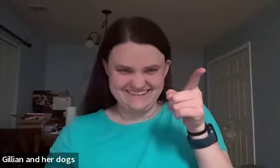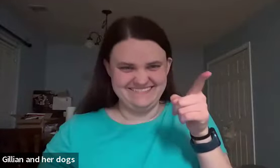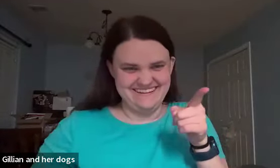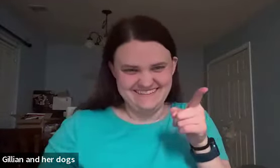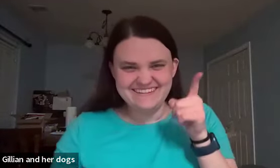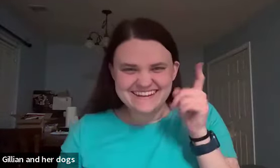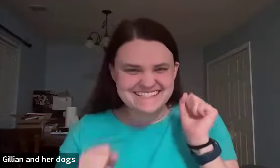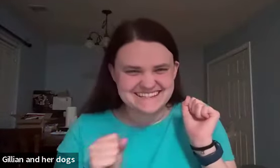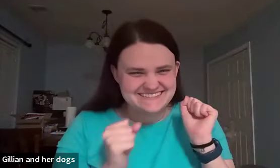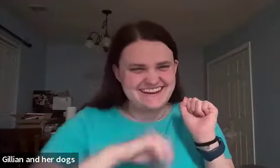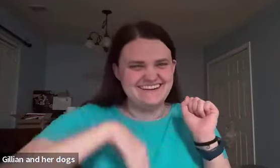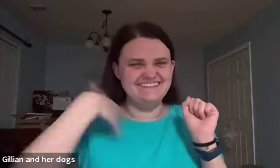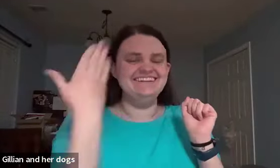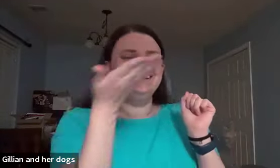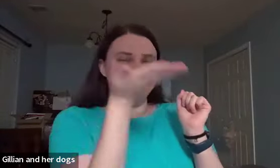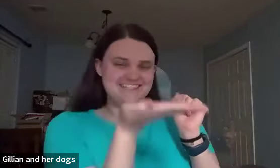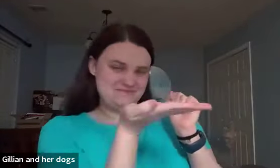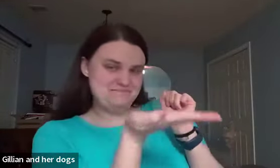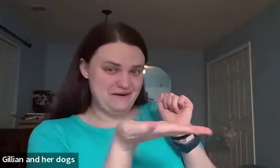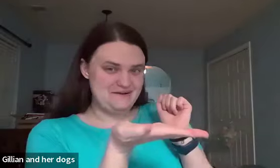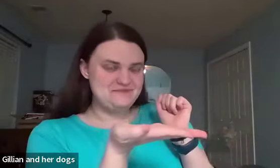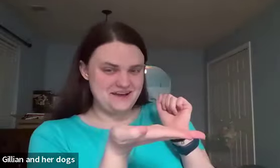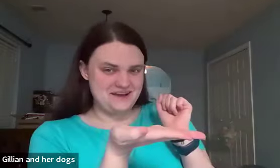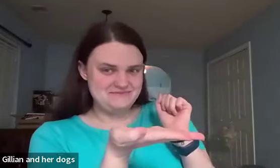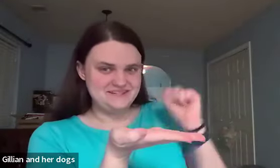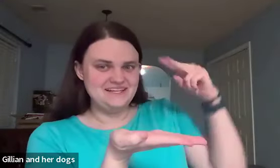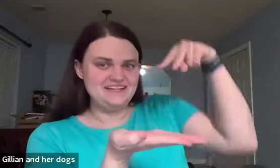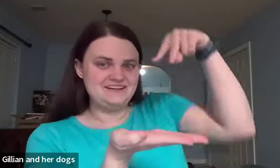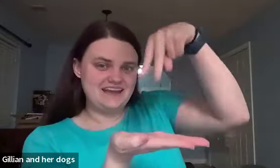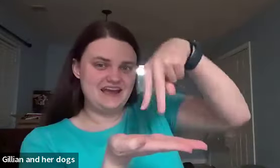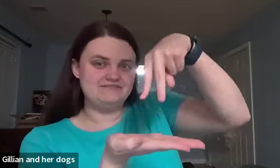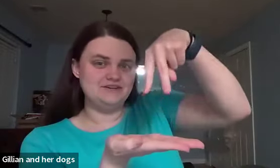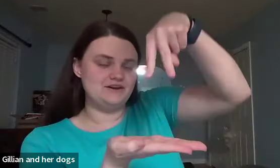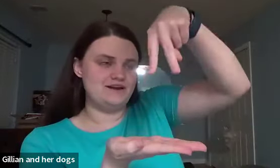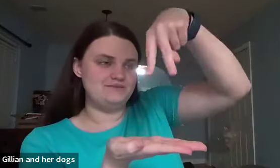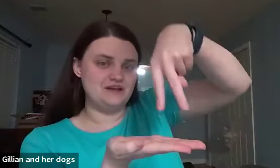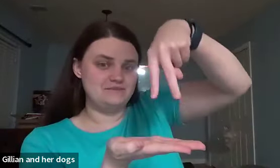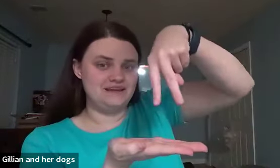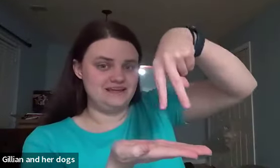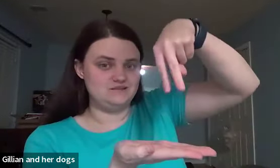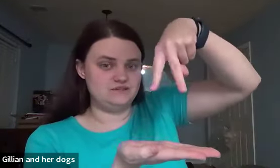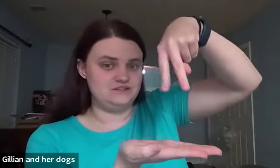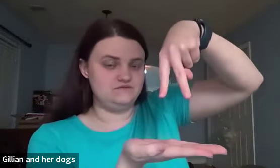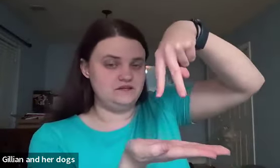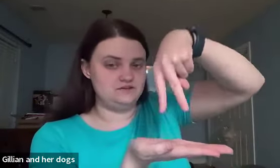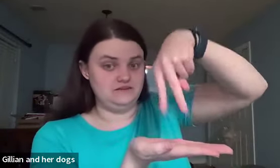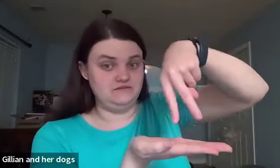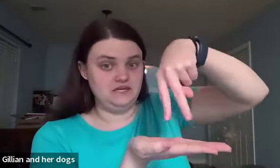you go. Look at you go. It's going to be palm up. You're going to have your dominant hands with the 2 fingers like the